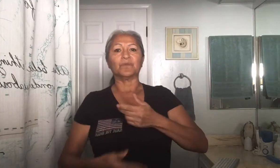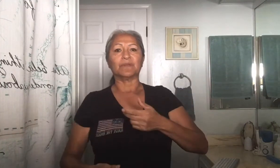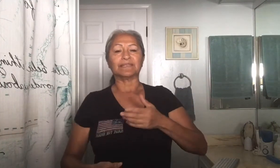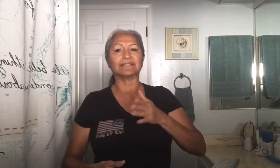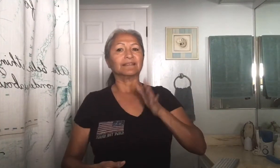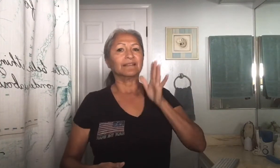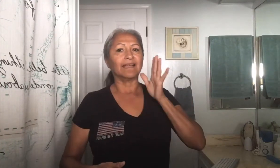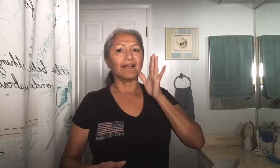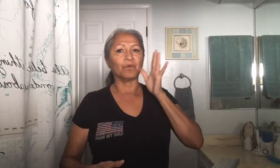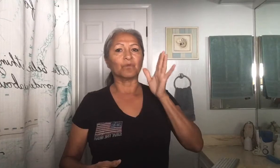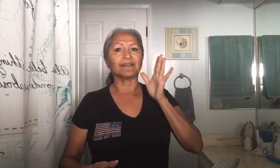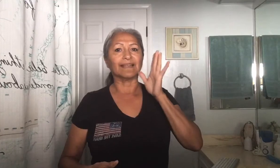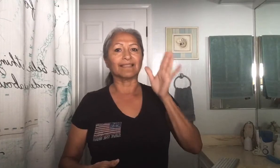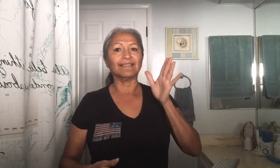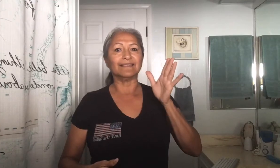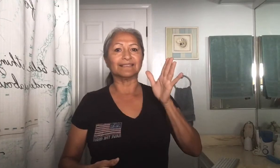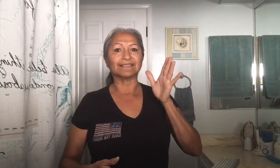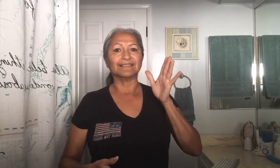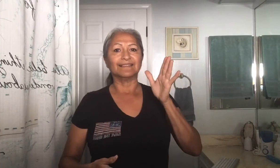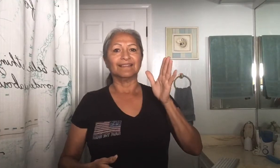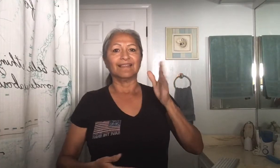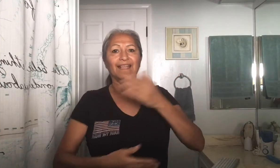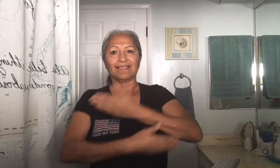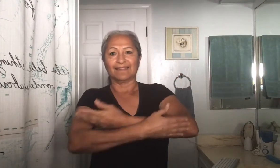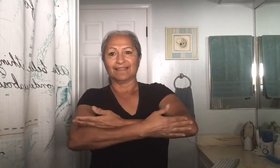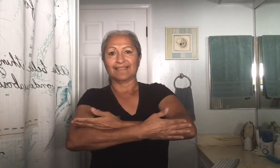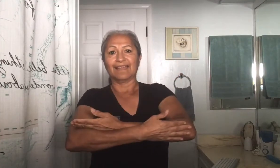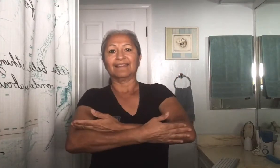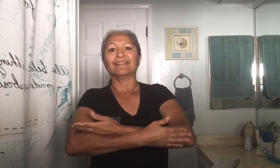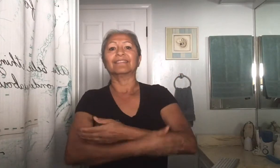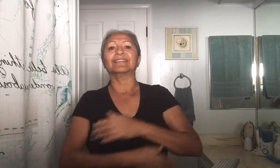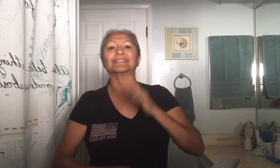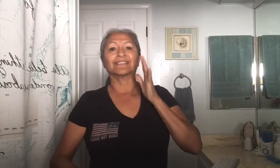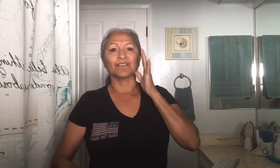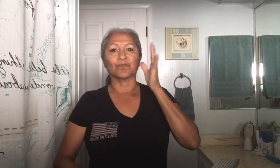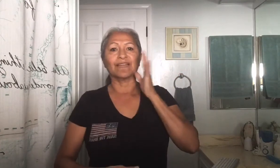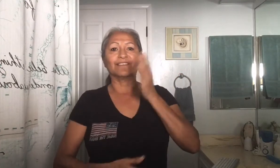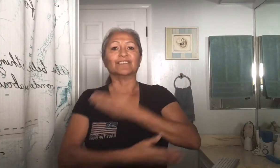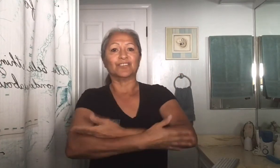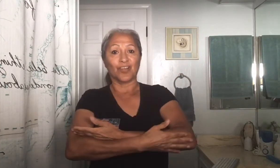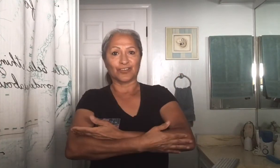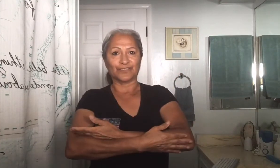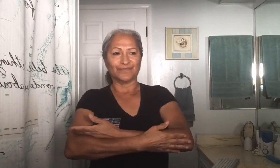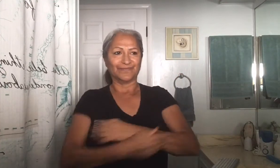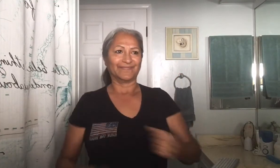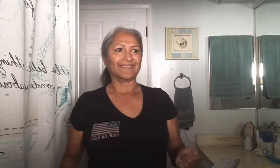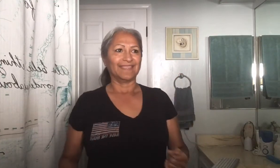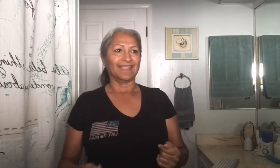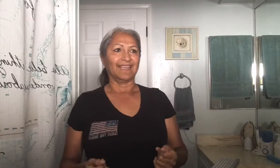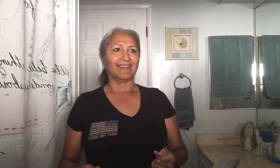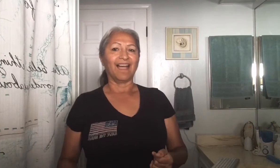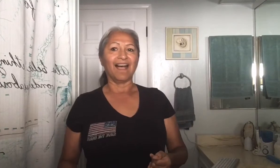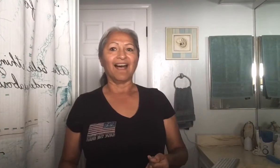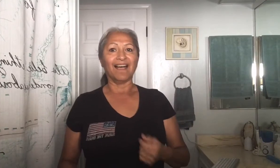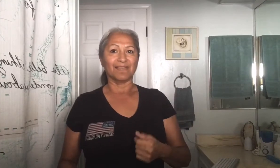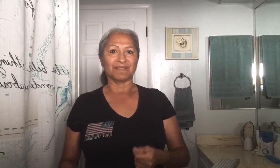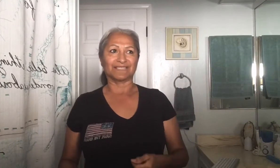went outward like this and then like that, then it's a granddaughter. And I am